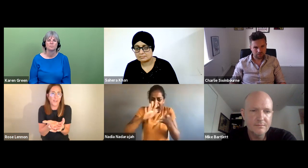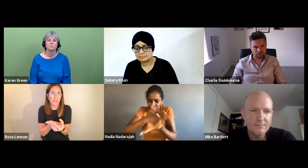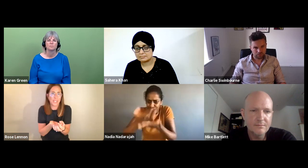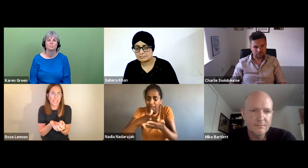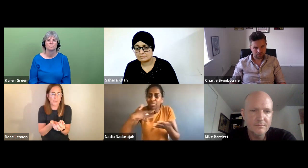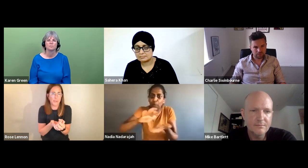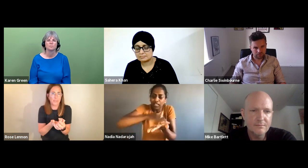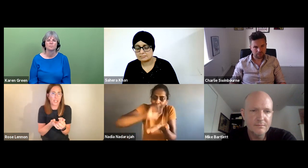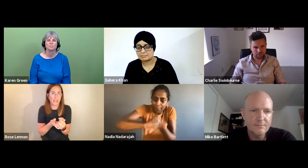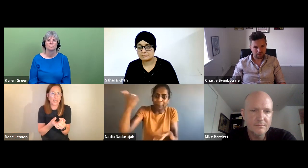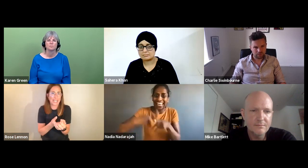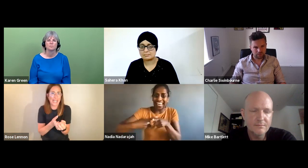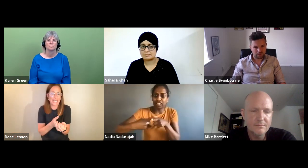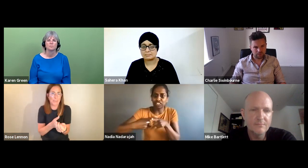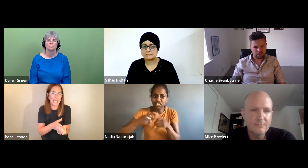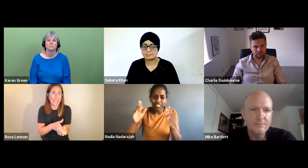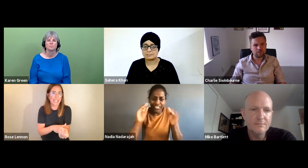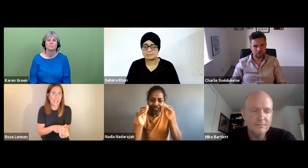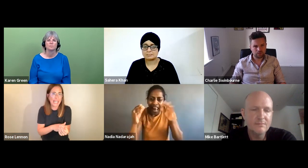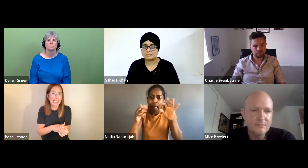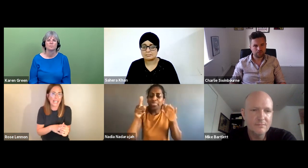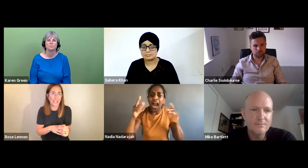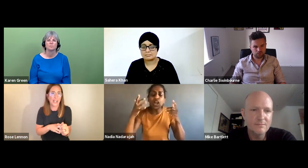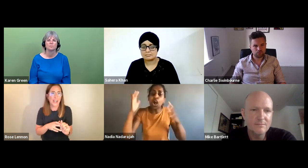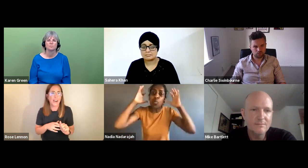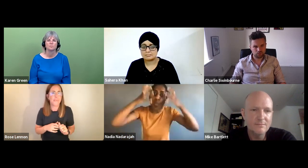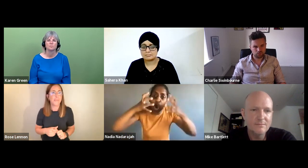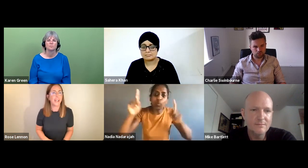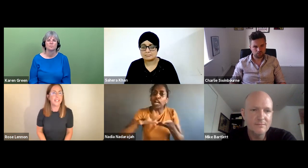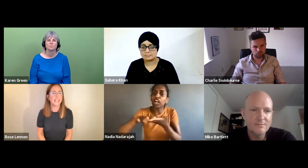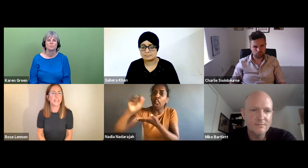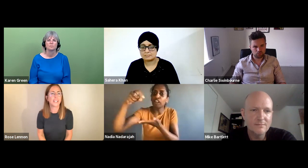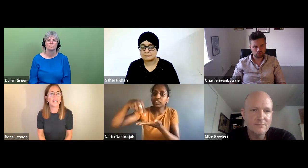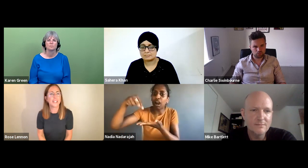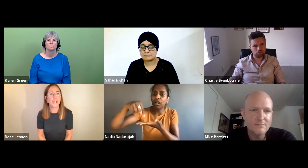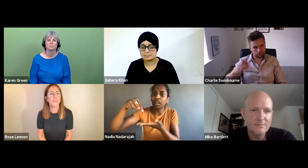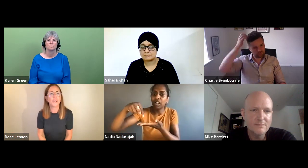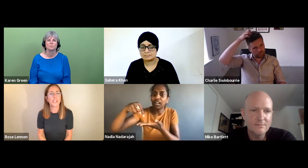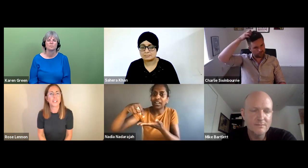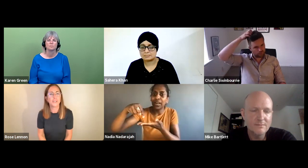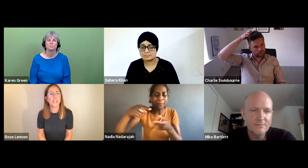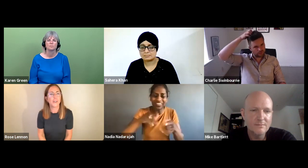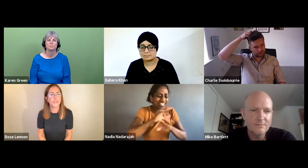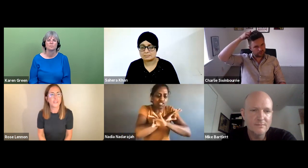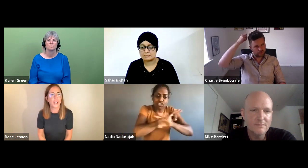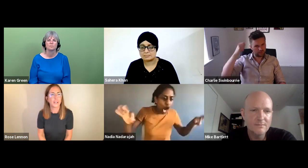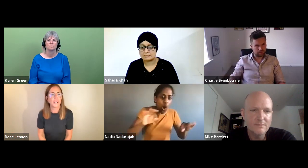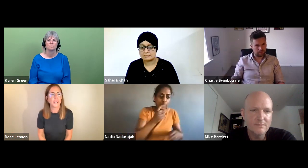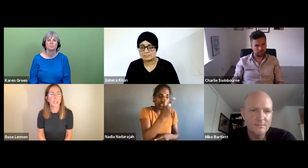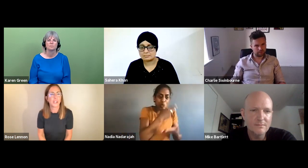involved in this room just to get this piece into English, and the concern was losing culture,